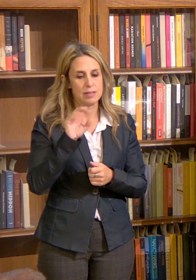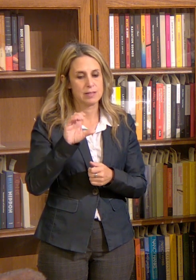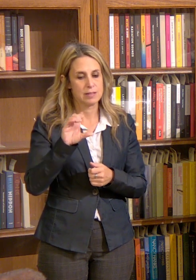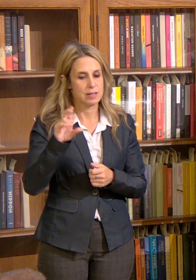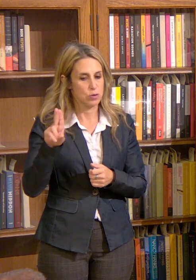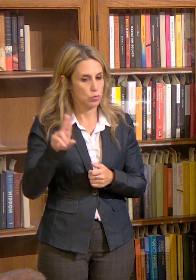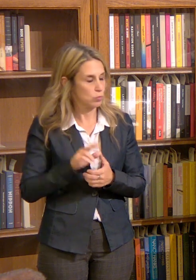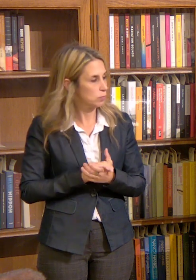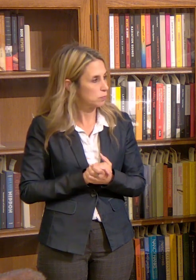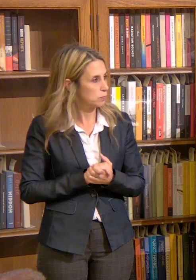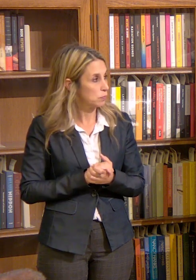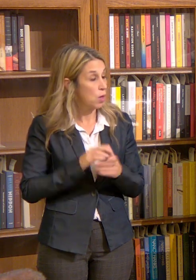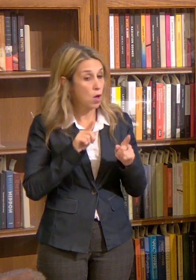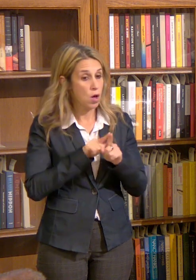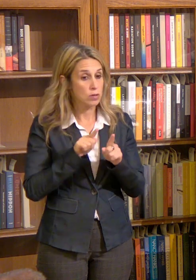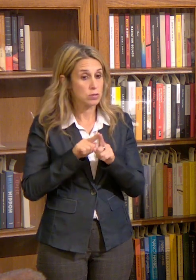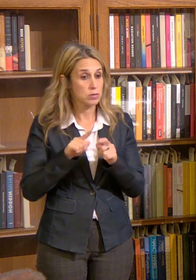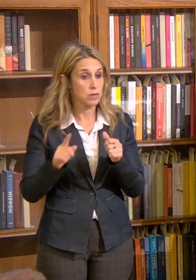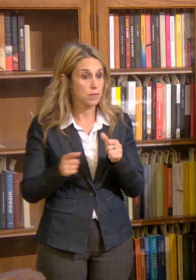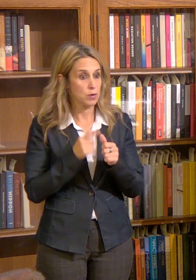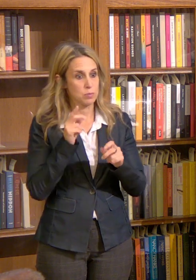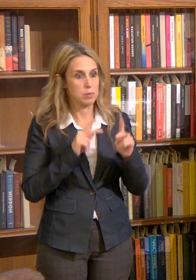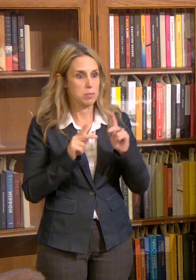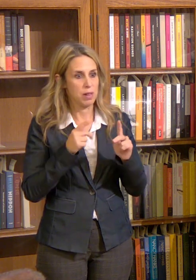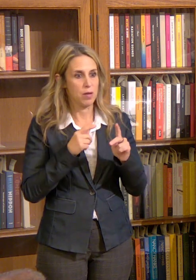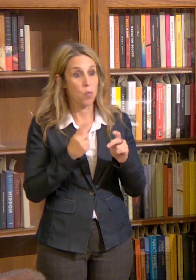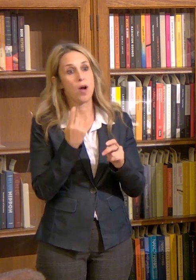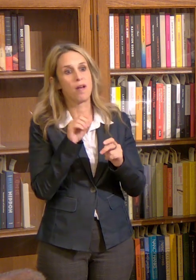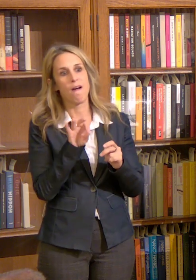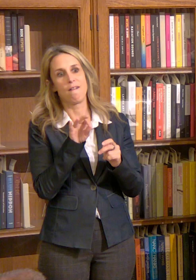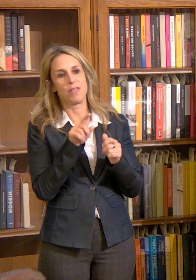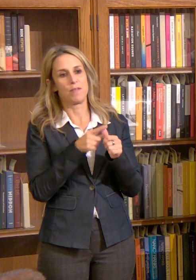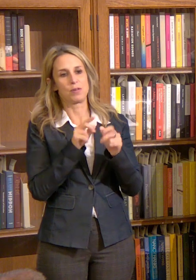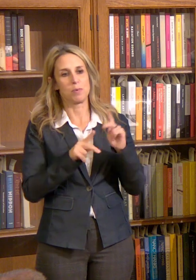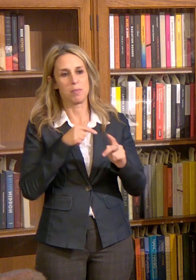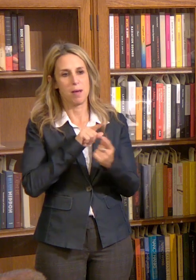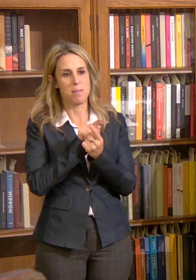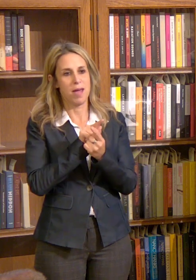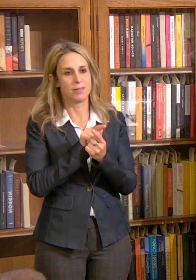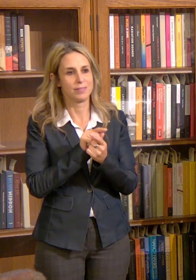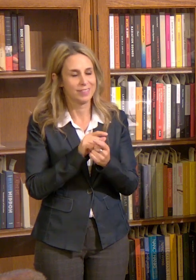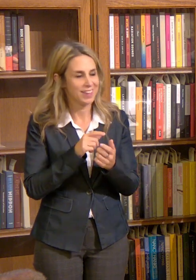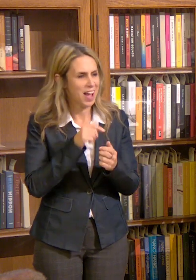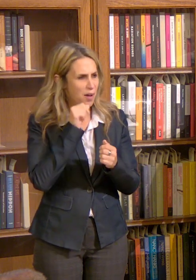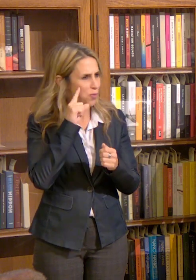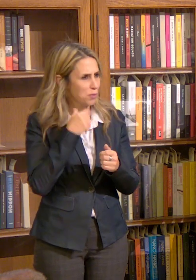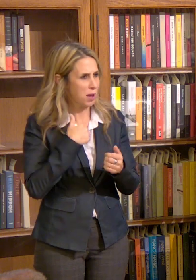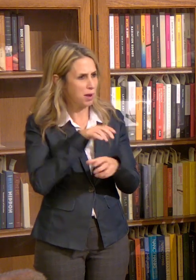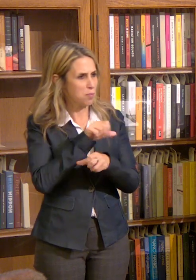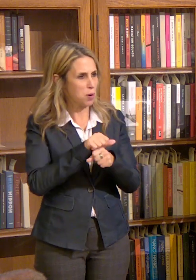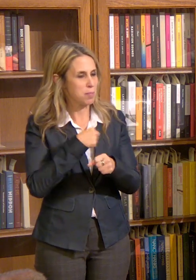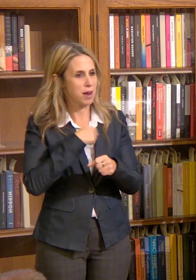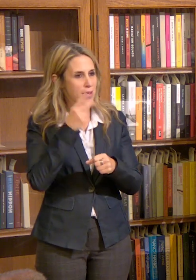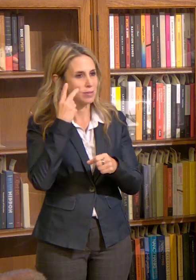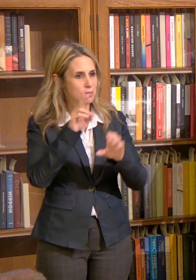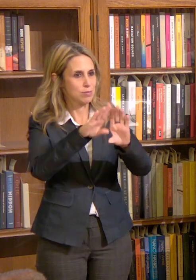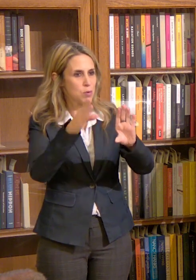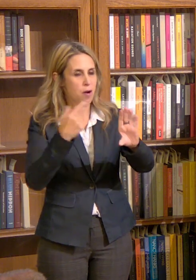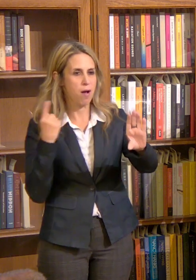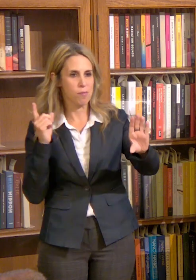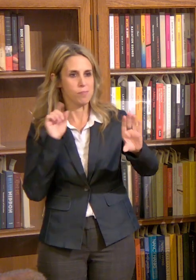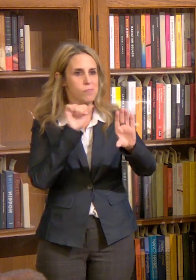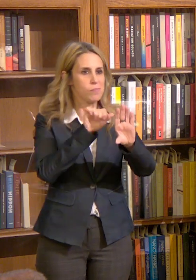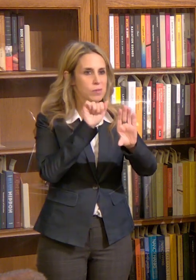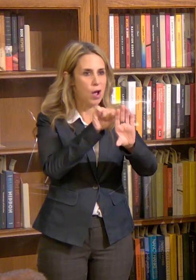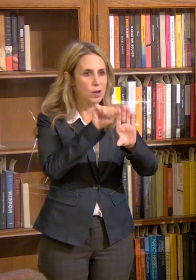nccu he was also one of the first people I met when I came to Durham I don't I don't even think we had an appointment I just walked over there and knocked on his door and he